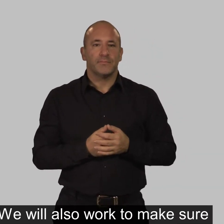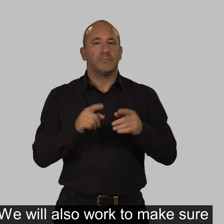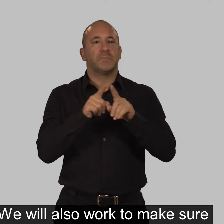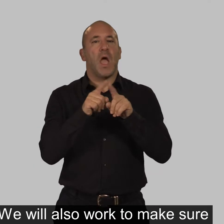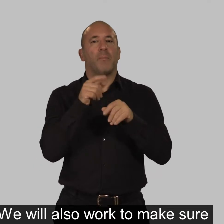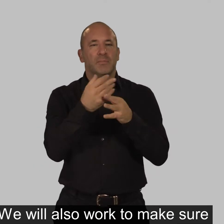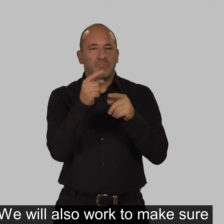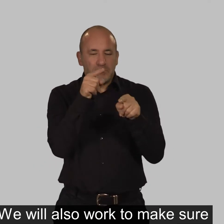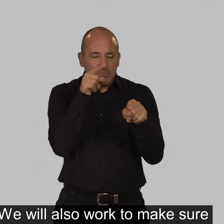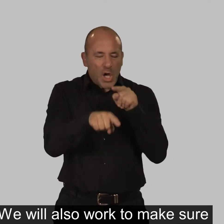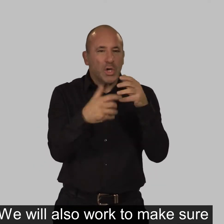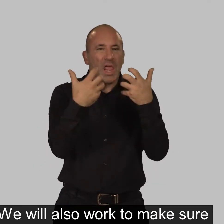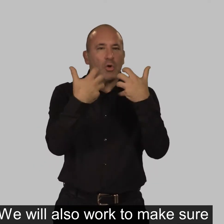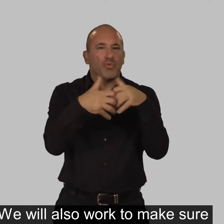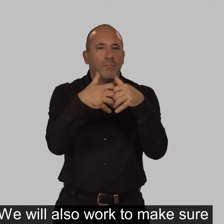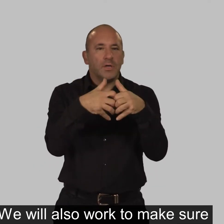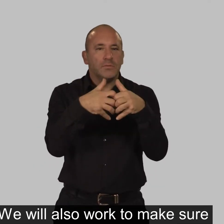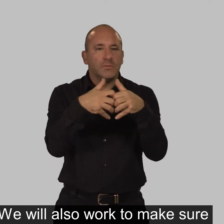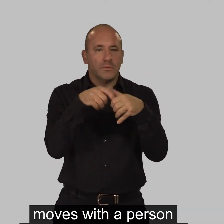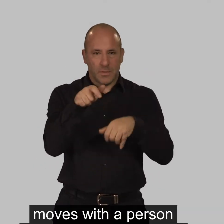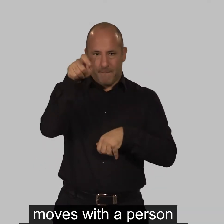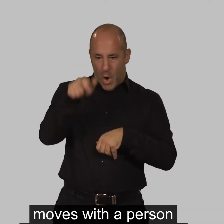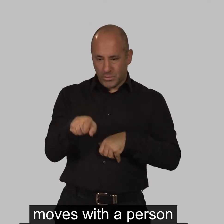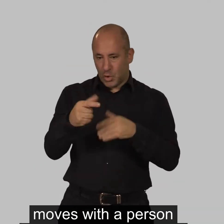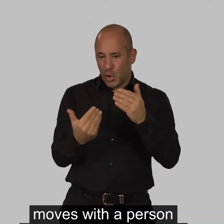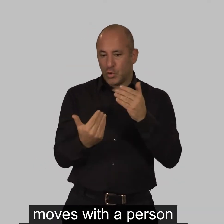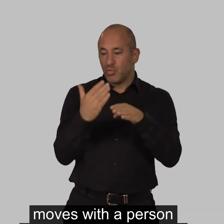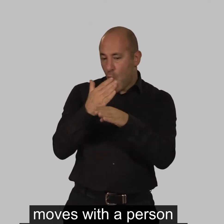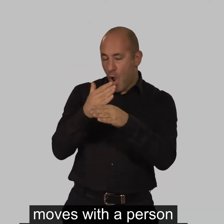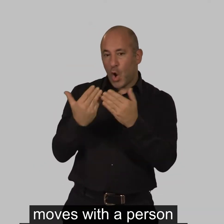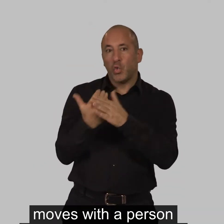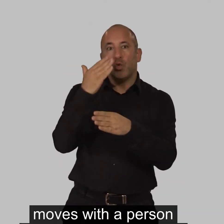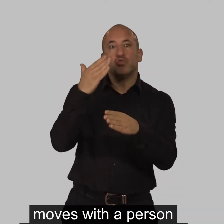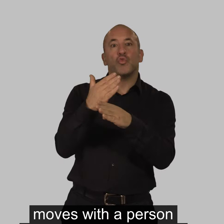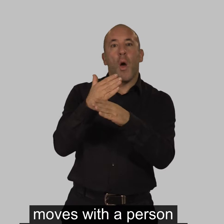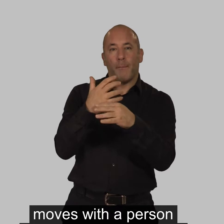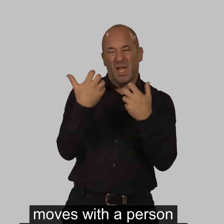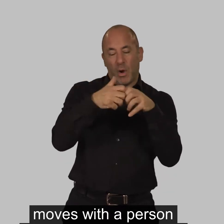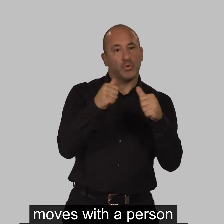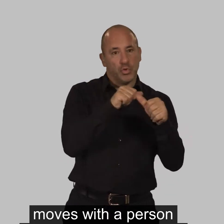We will also work to make sure specialist equipment moves with a person when they change